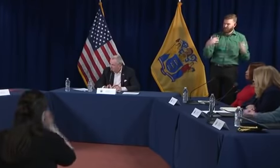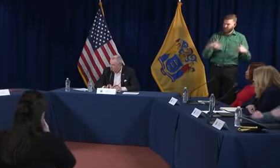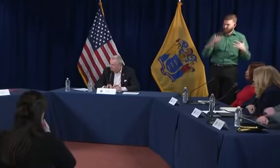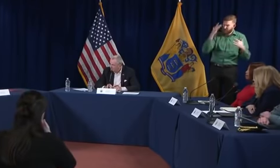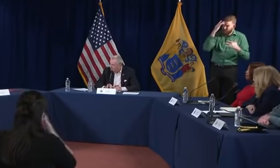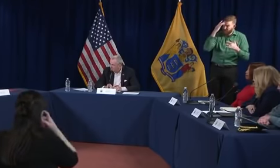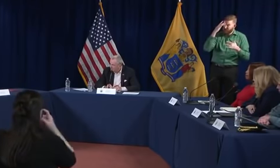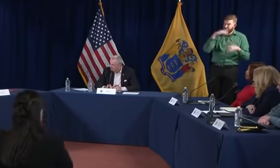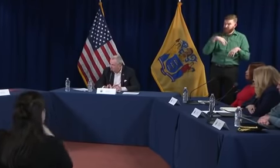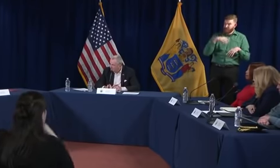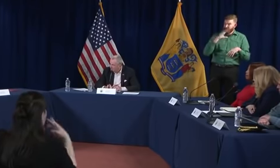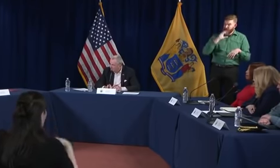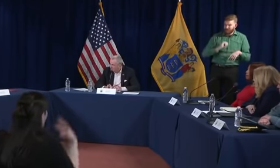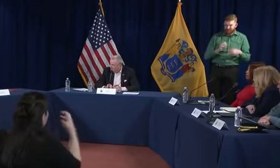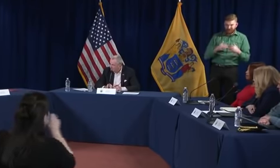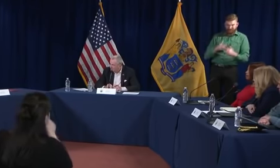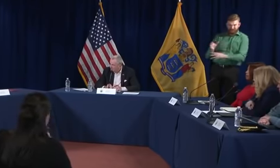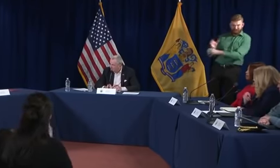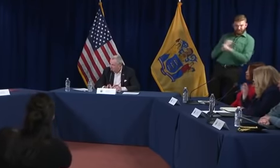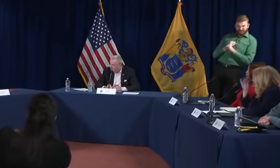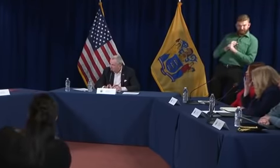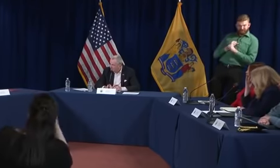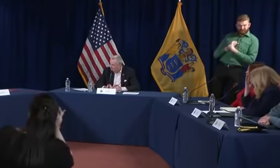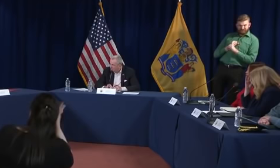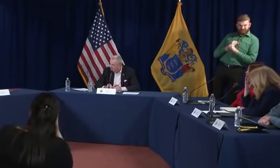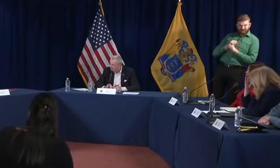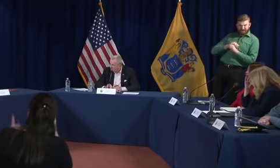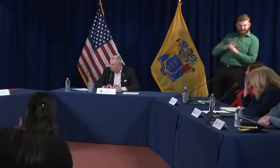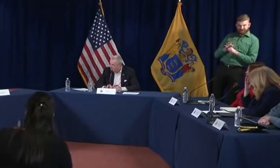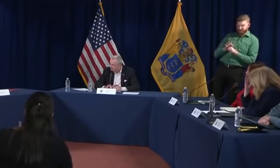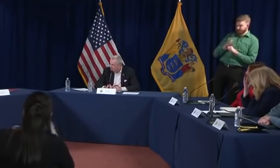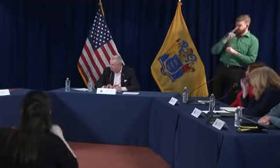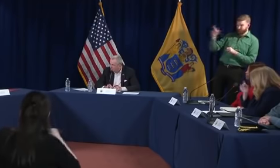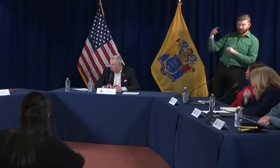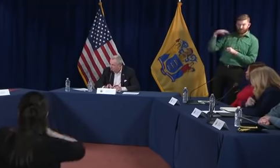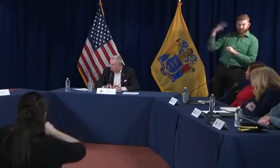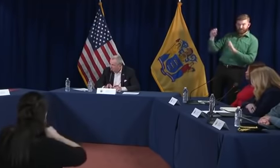State. At the department, we are monitoring all